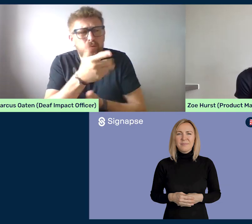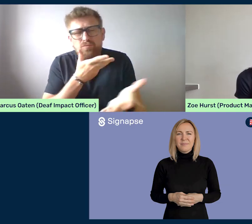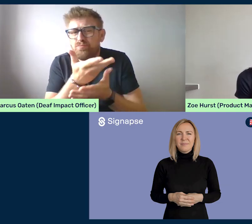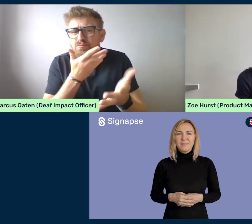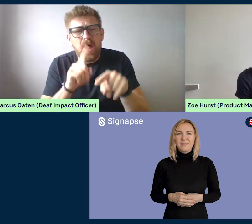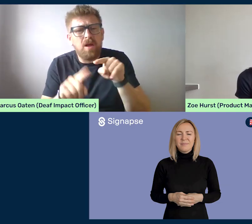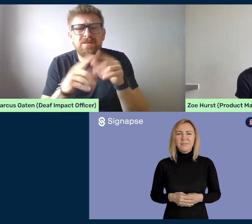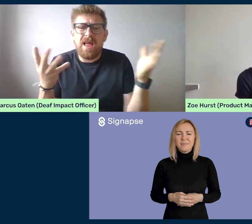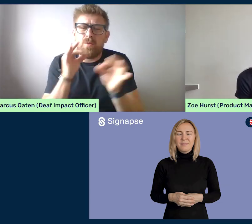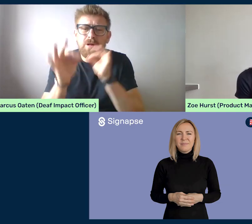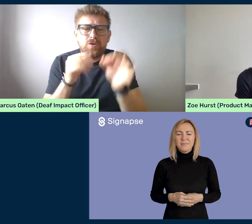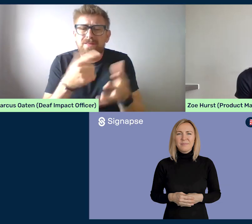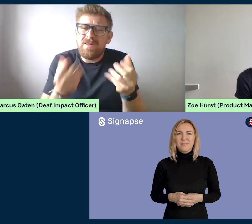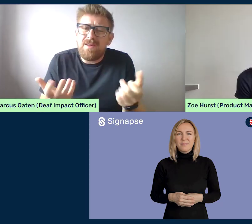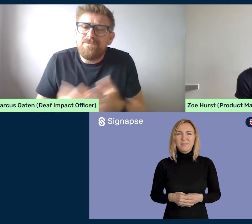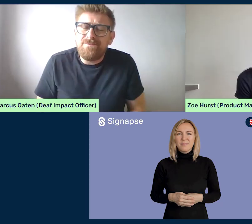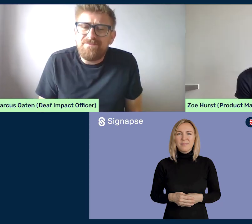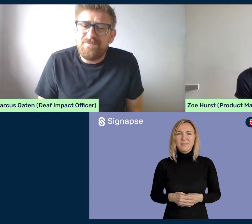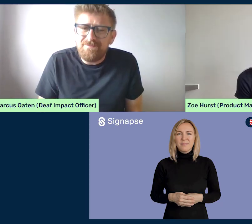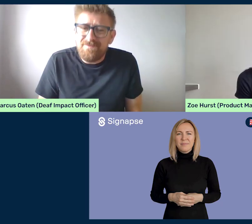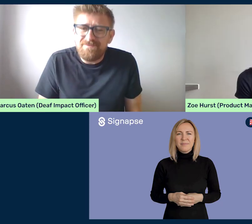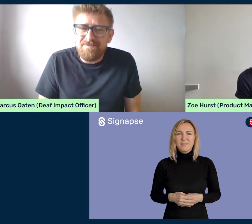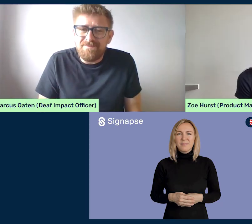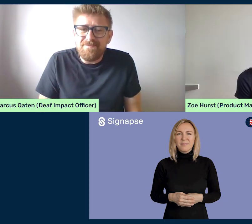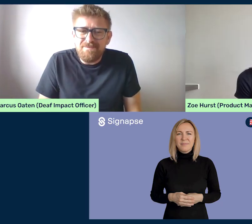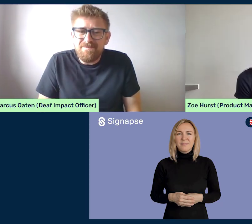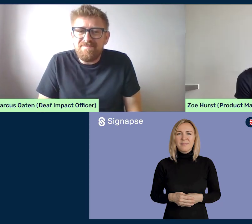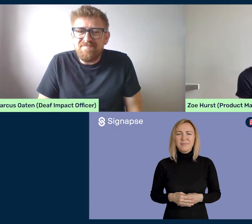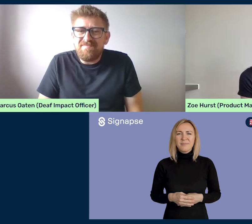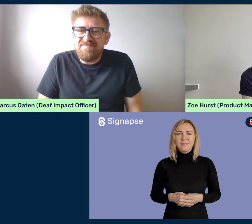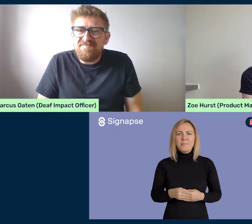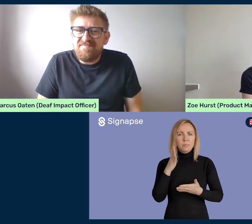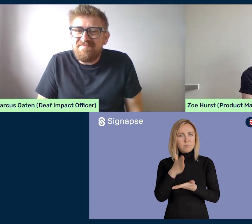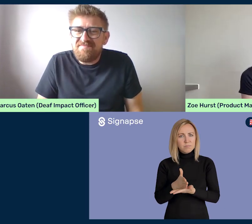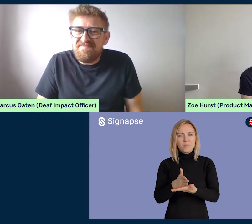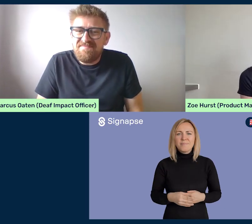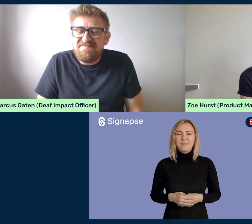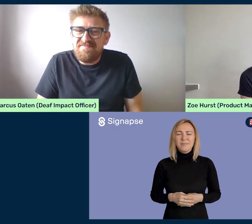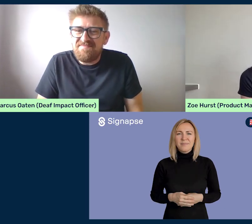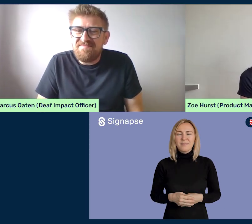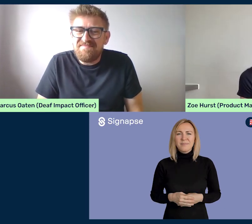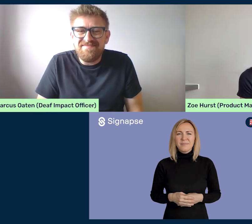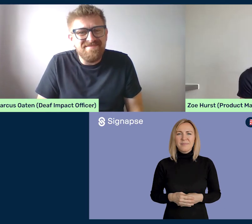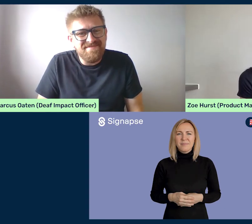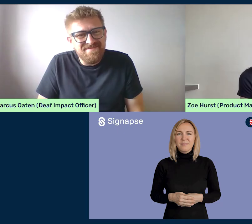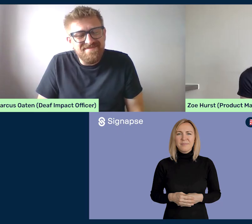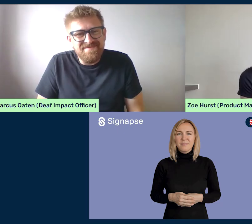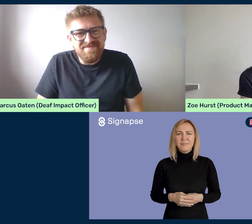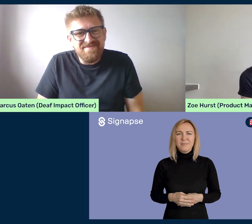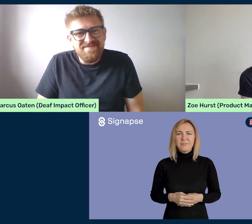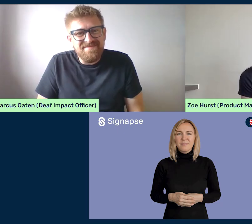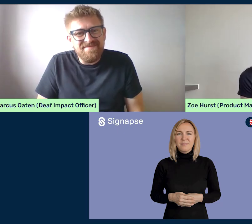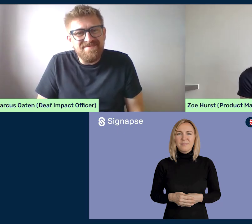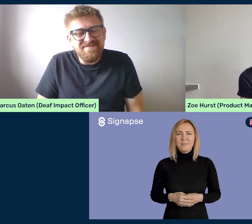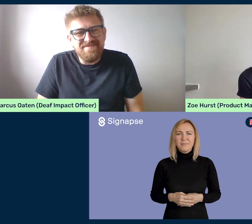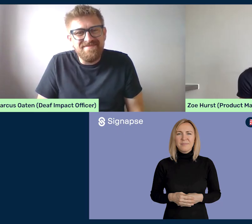contact us. We're happy to have that conversation and answer any questions you have. We really are. So thank you so much, Marcus, for